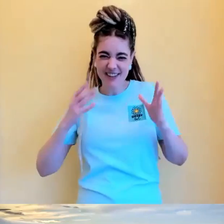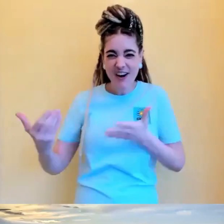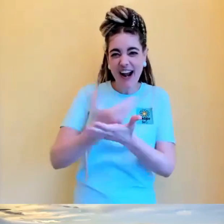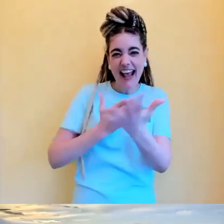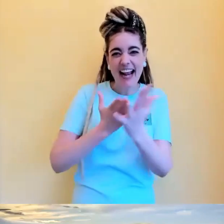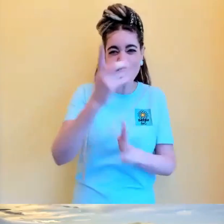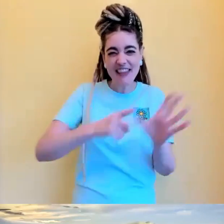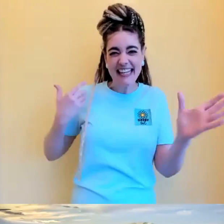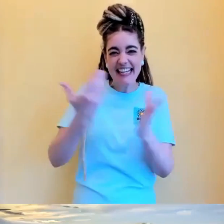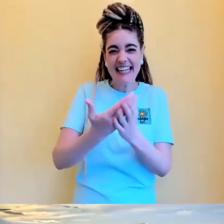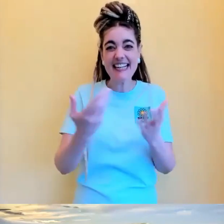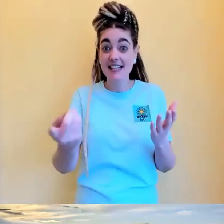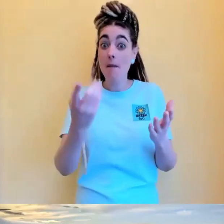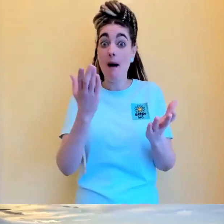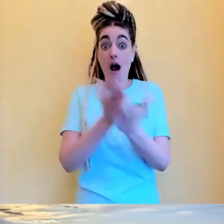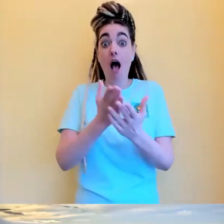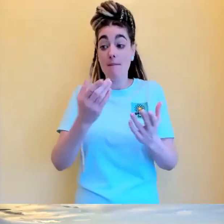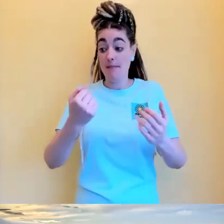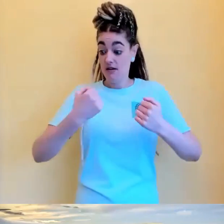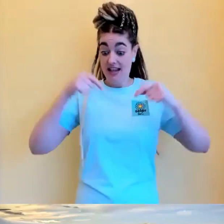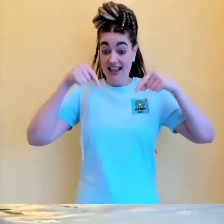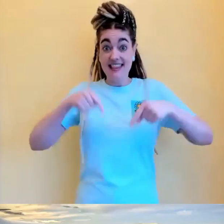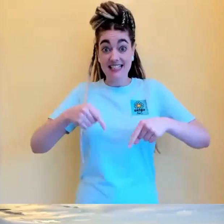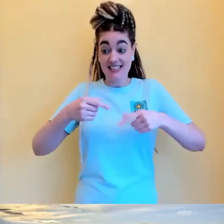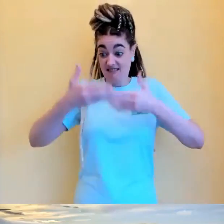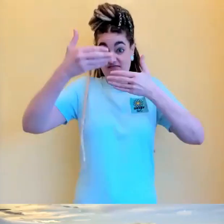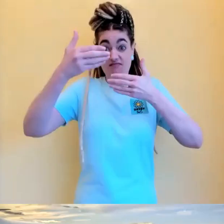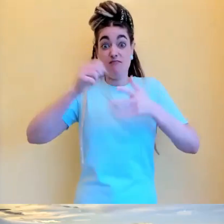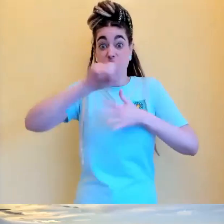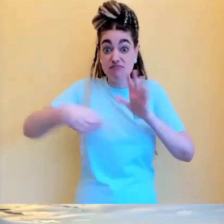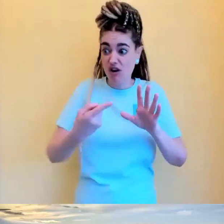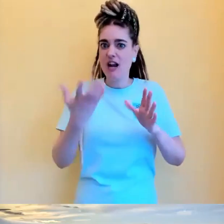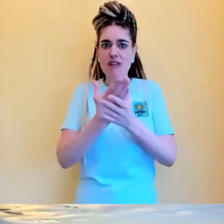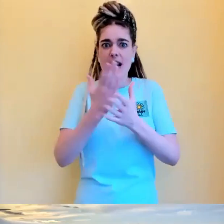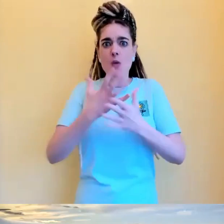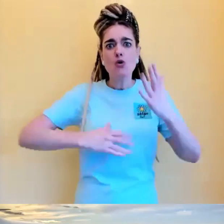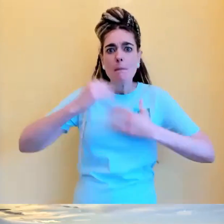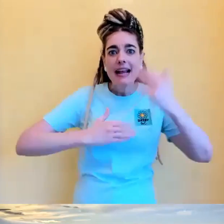You know, some of the potential for this piece is around building the narrative of who they are, why they're there, and what they do.